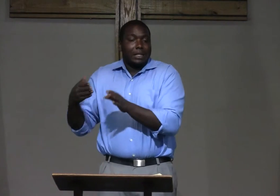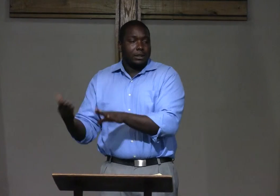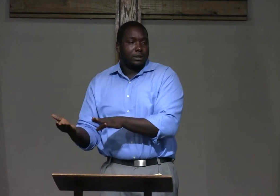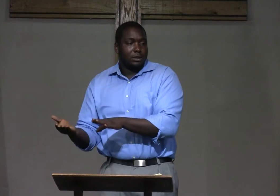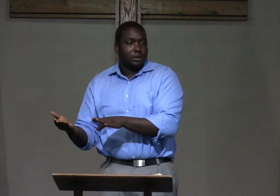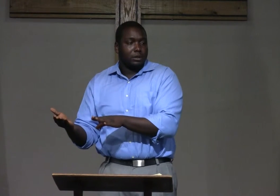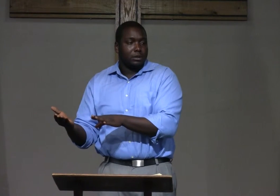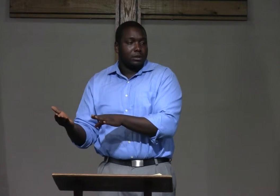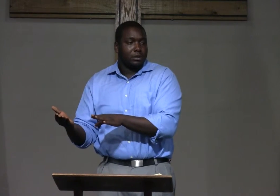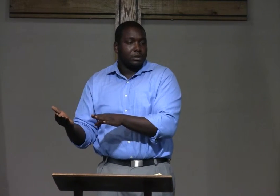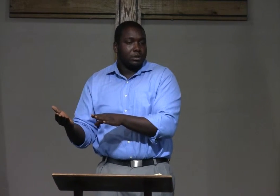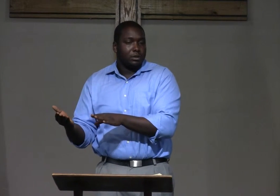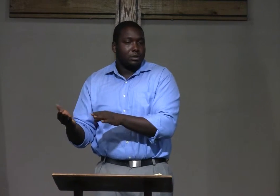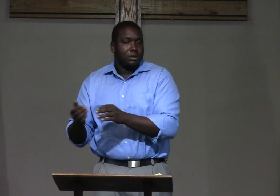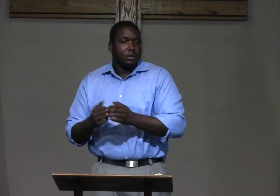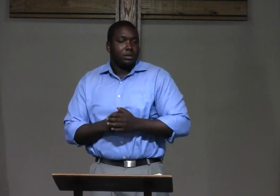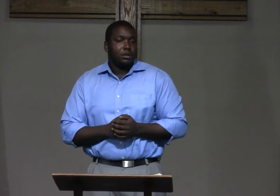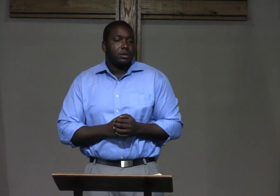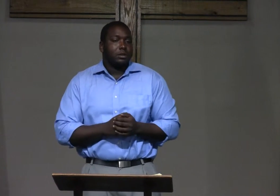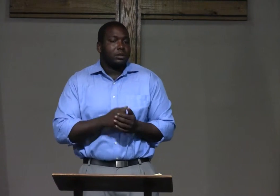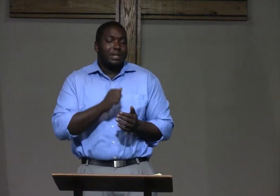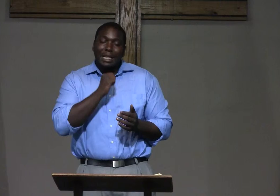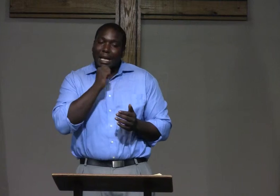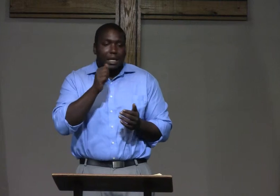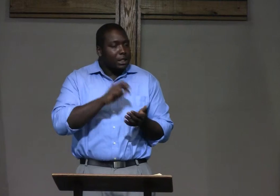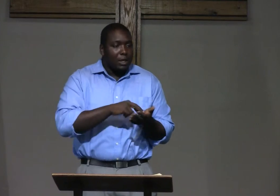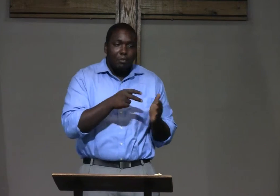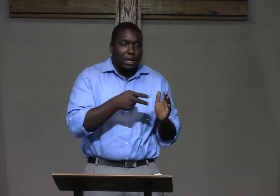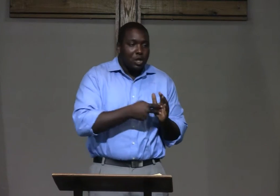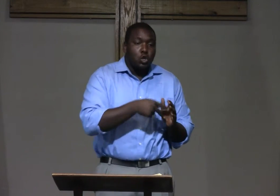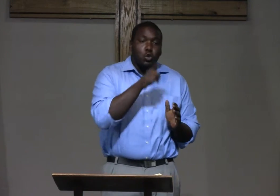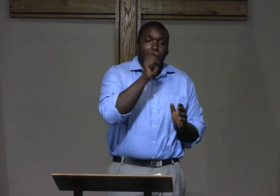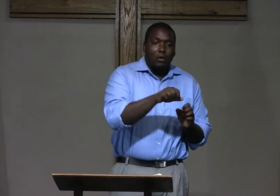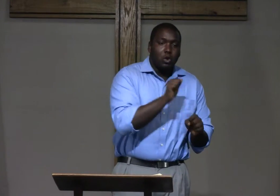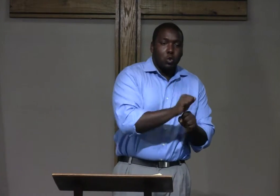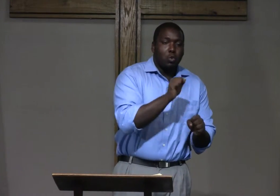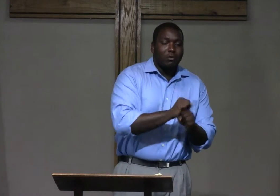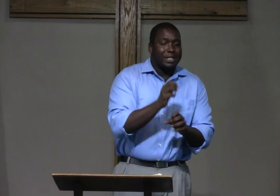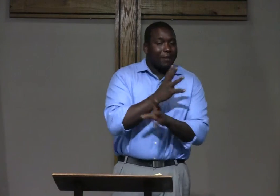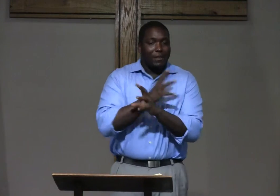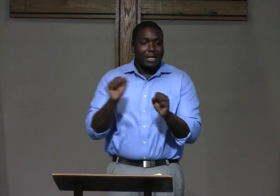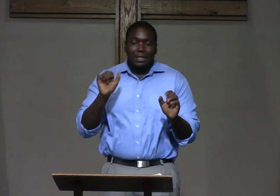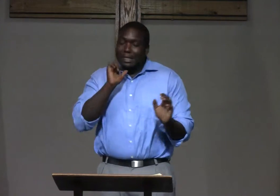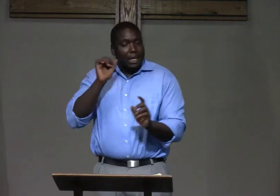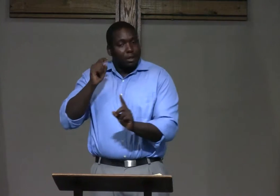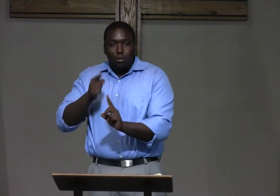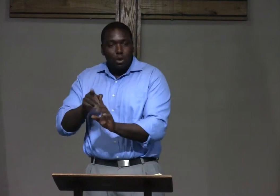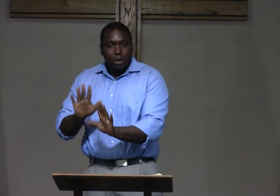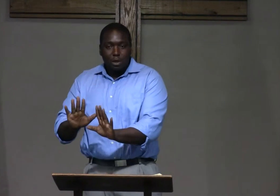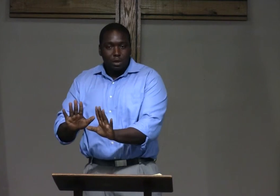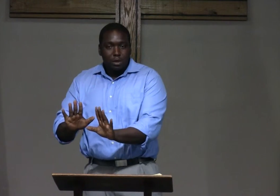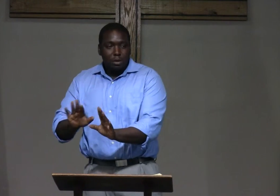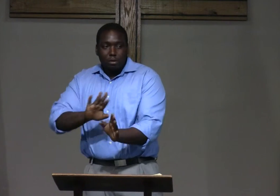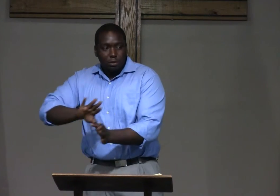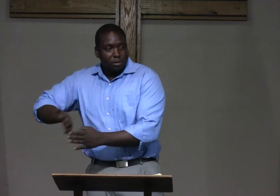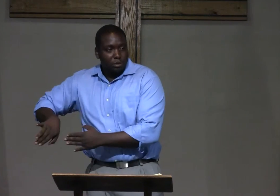So the first point I'm trying to make is that faith without works is dead. That does not mean you need to work for your